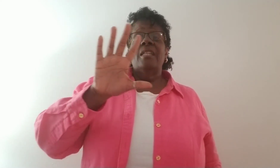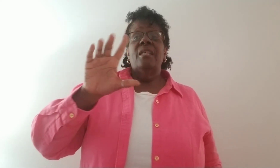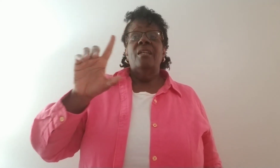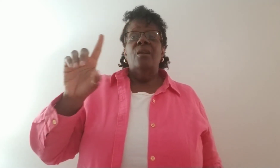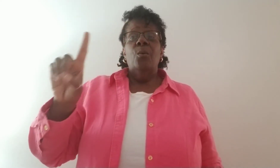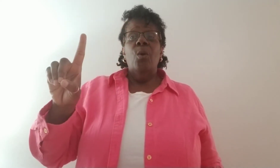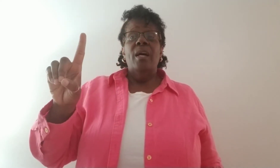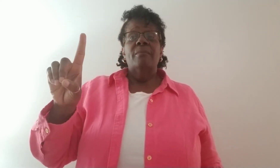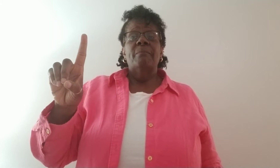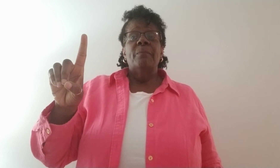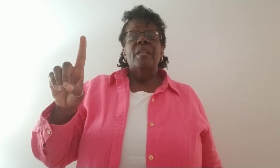51,